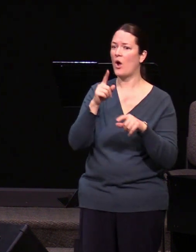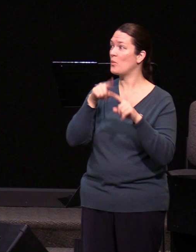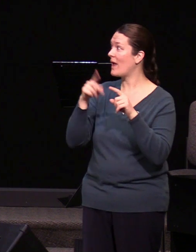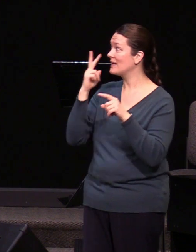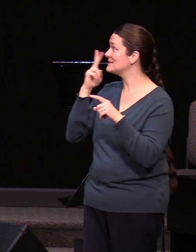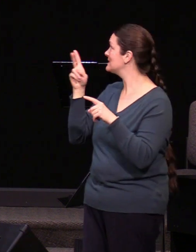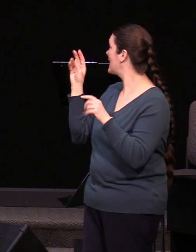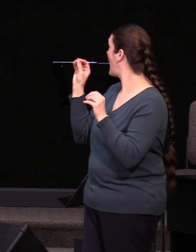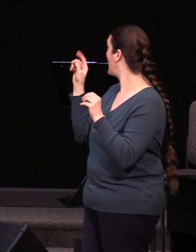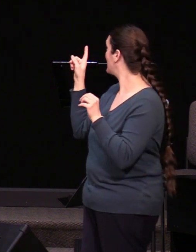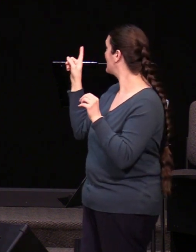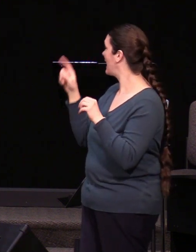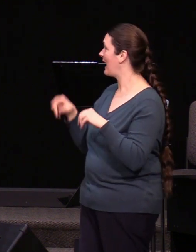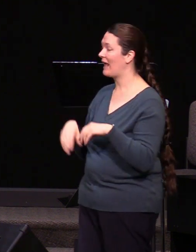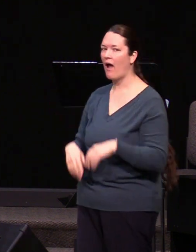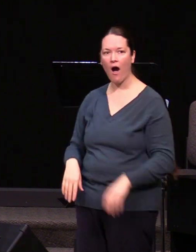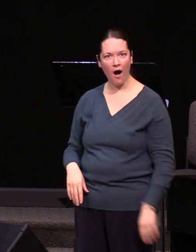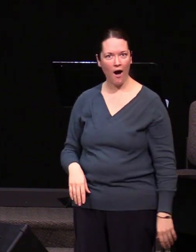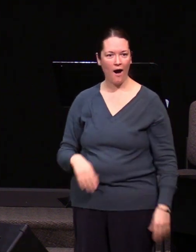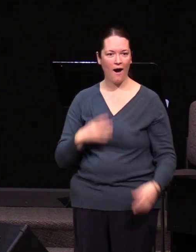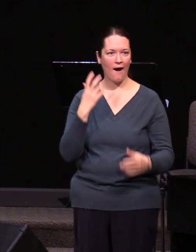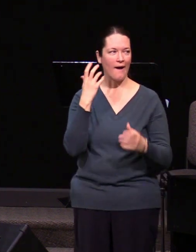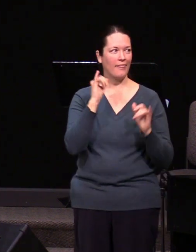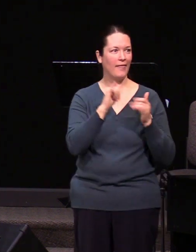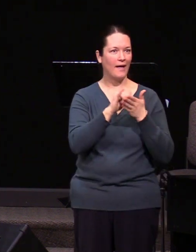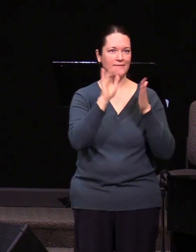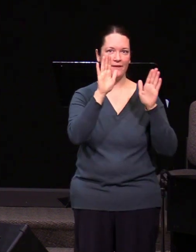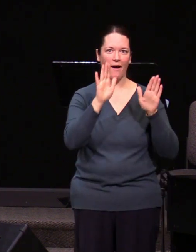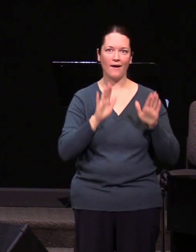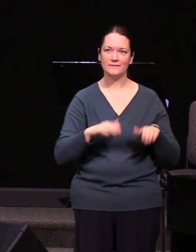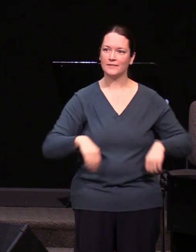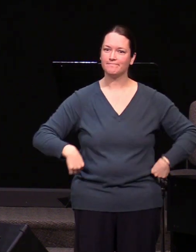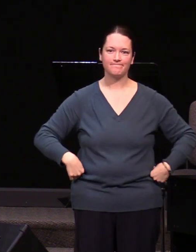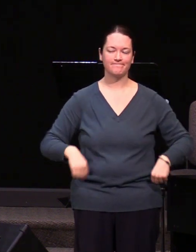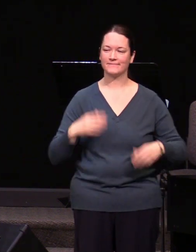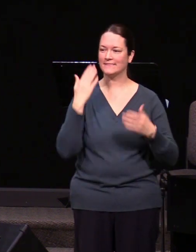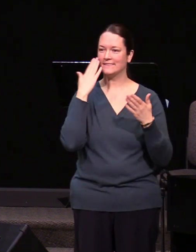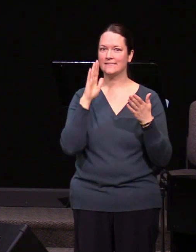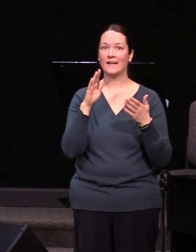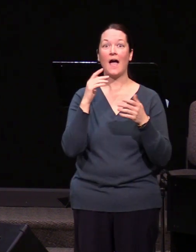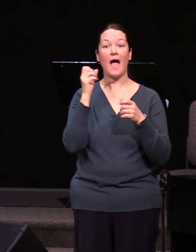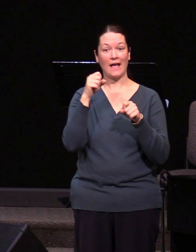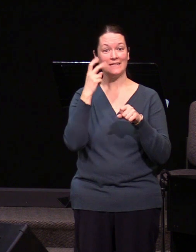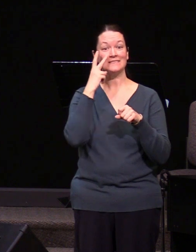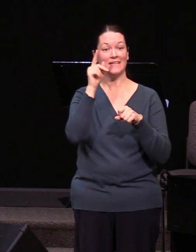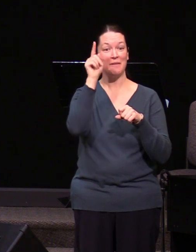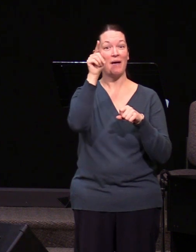Oh, you can't see anything up here. Awesome. I had no idea. It's